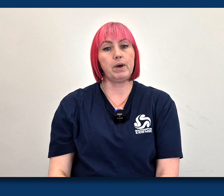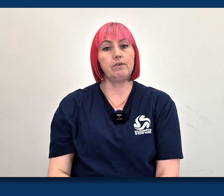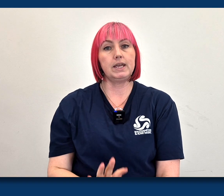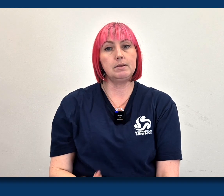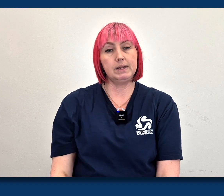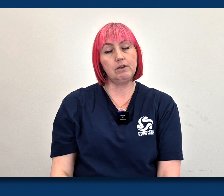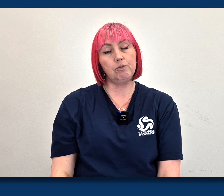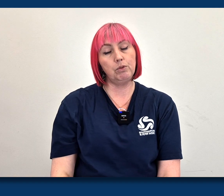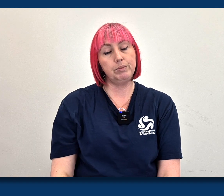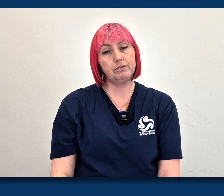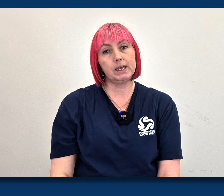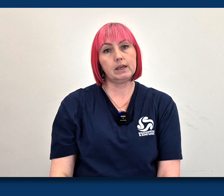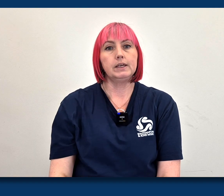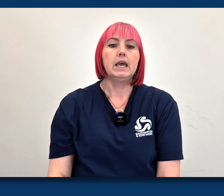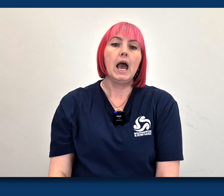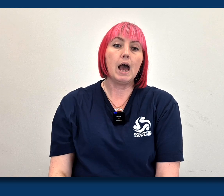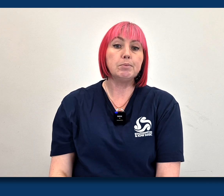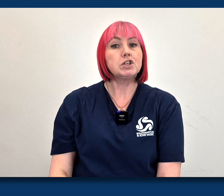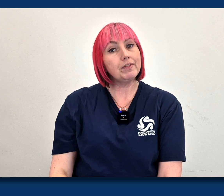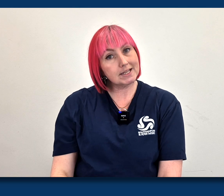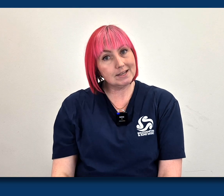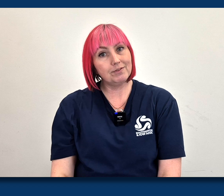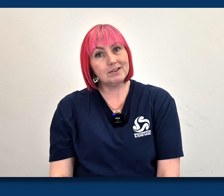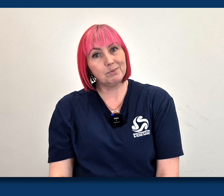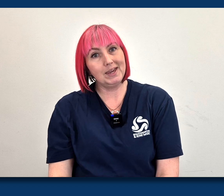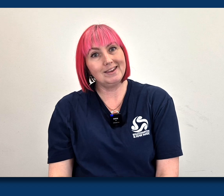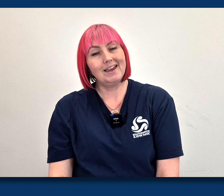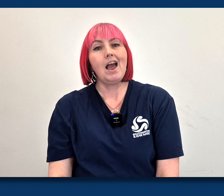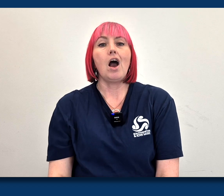in the middle of all the music. So that's it for this week. I hope